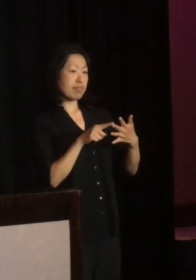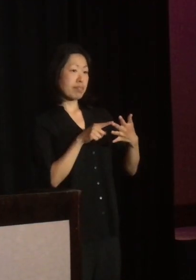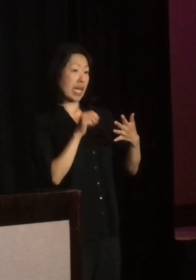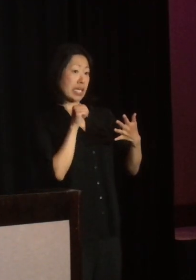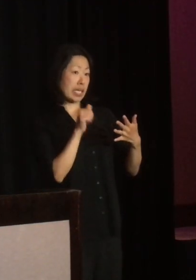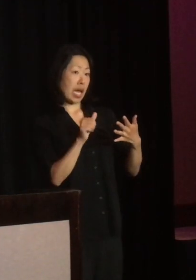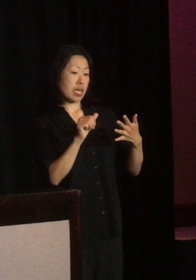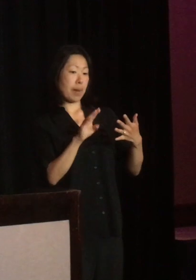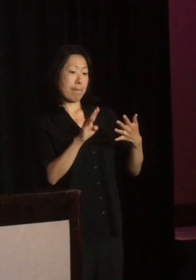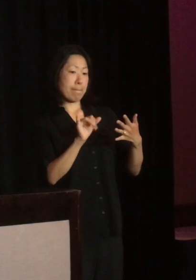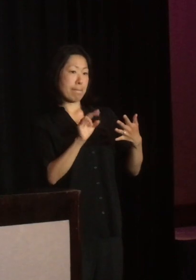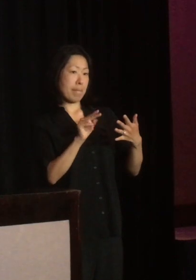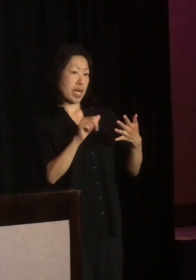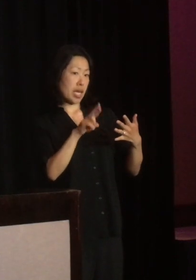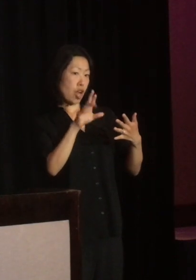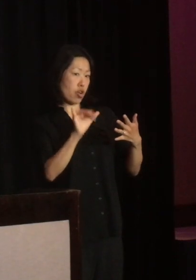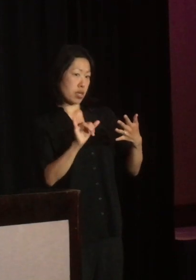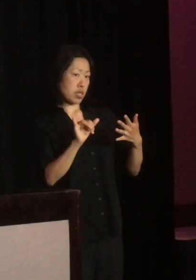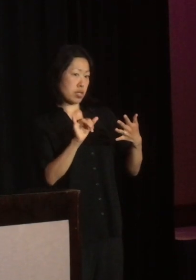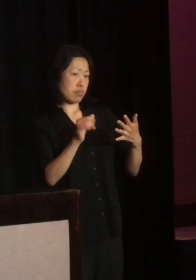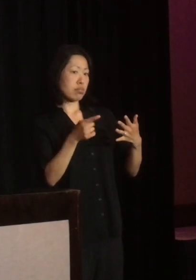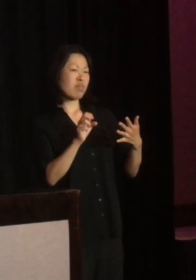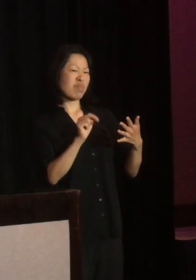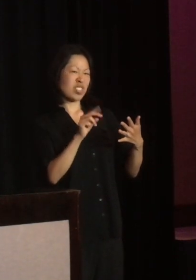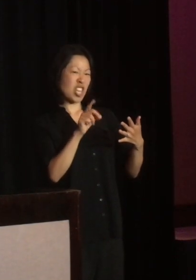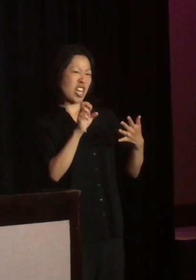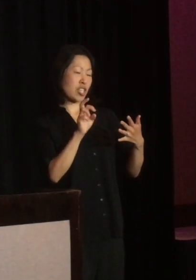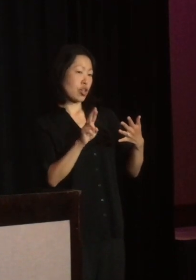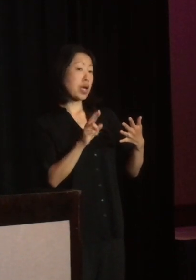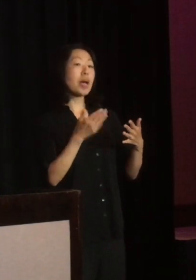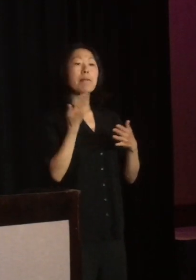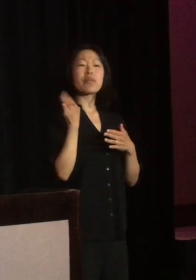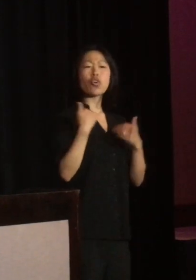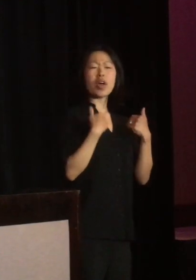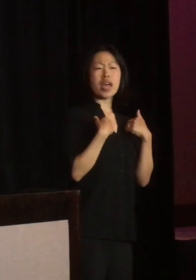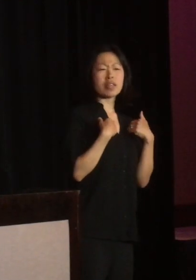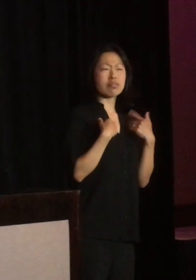I think we just had transgender or other, just